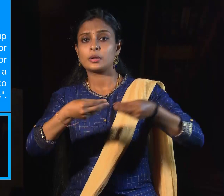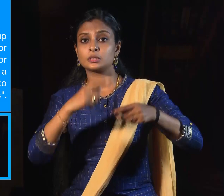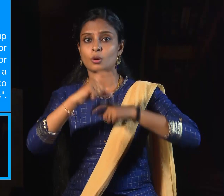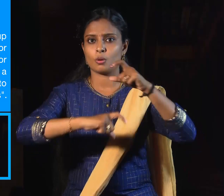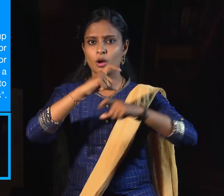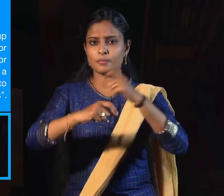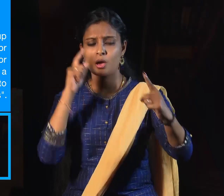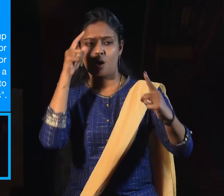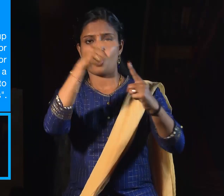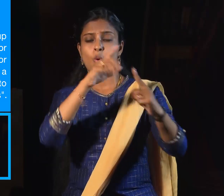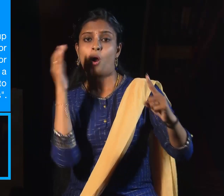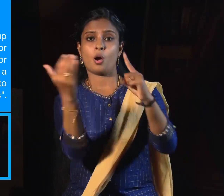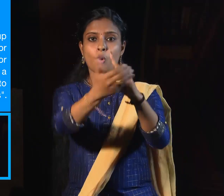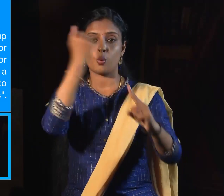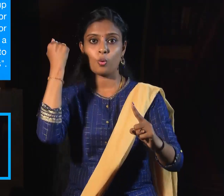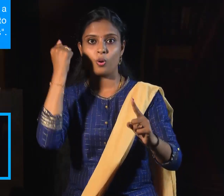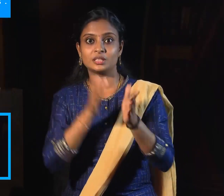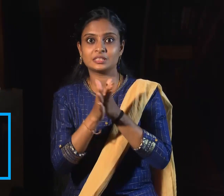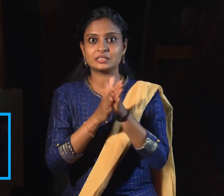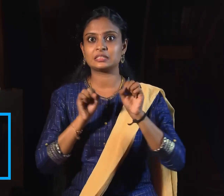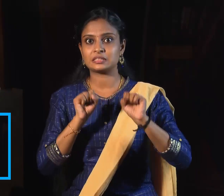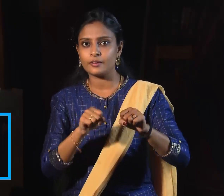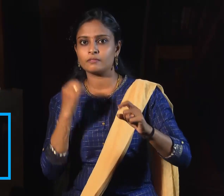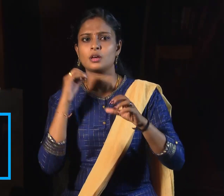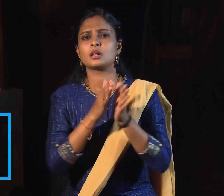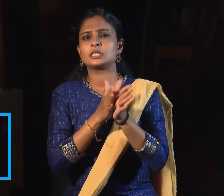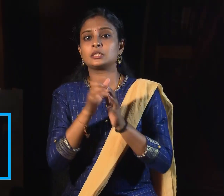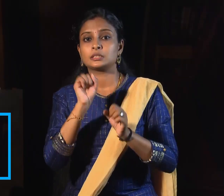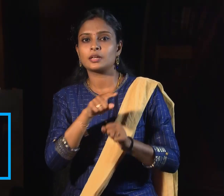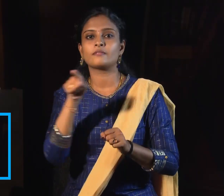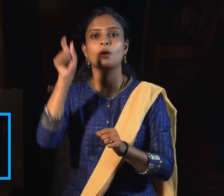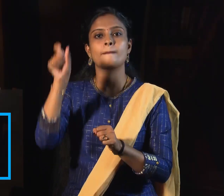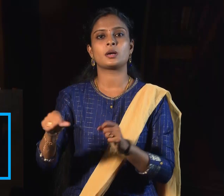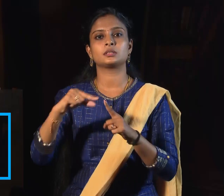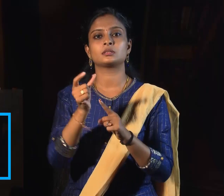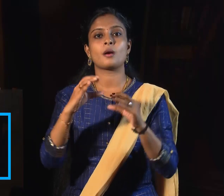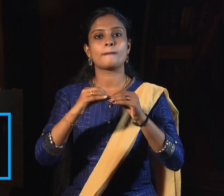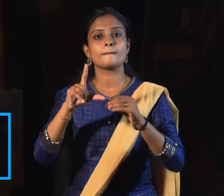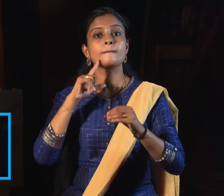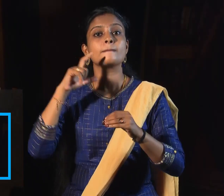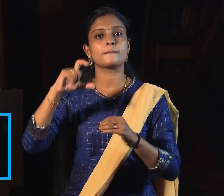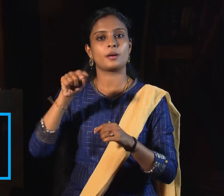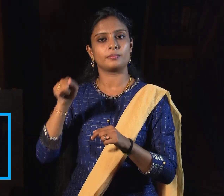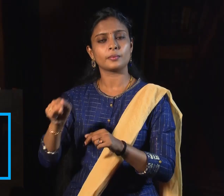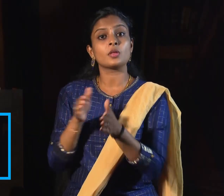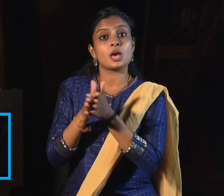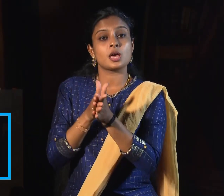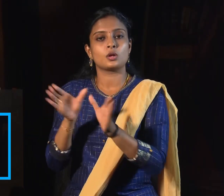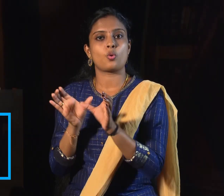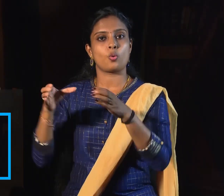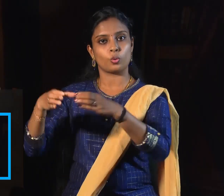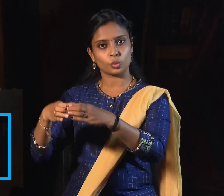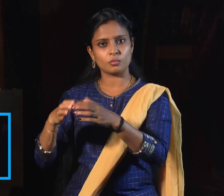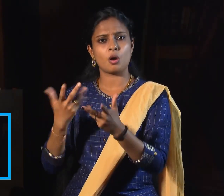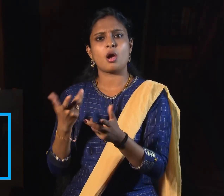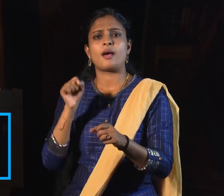ability to achieve its objectives. Thus, public could be various interest groups which have or may not have